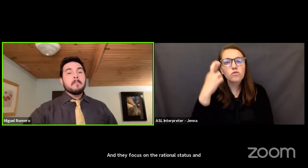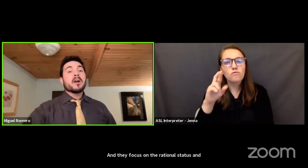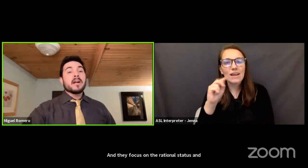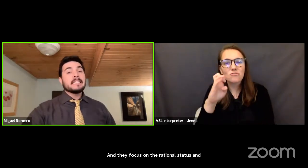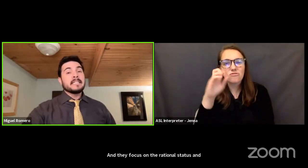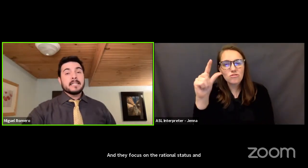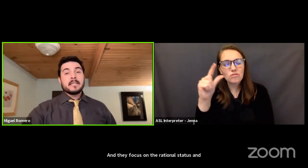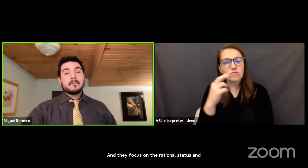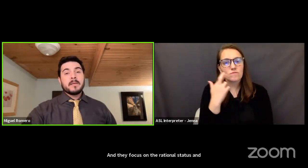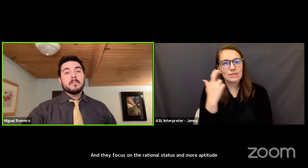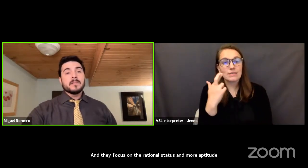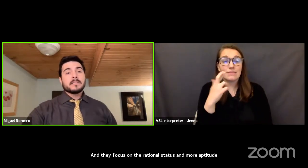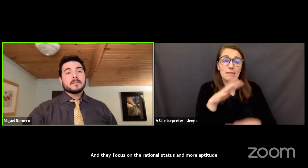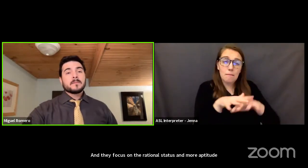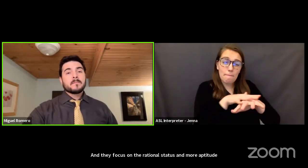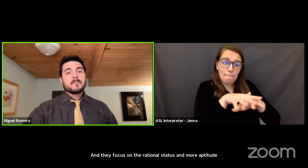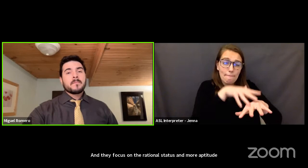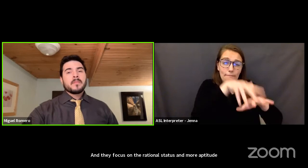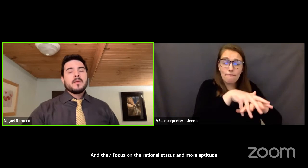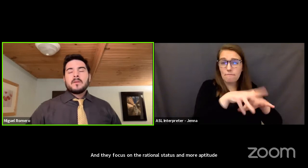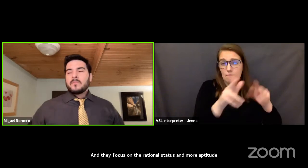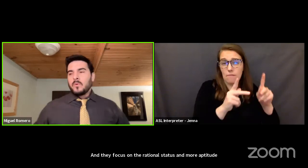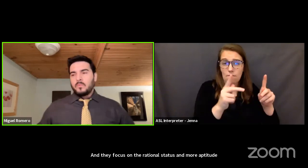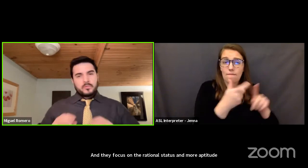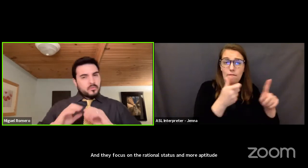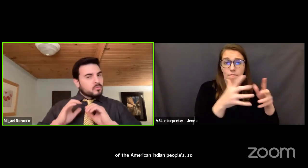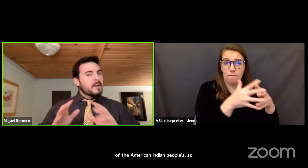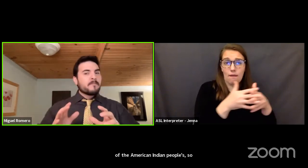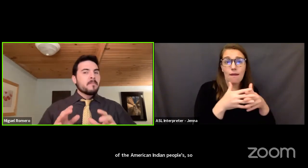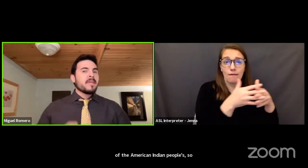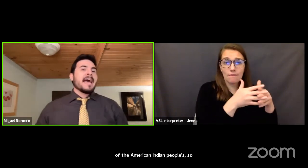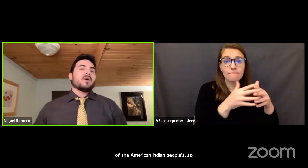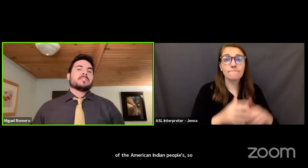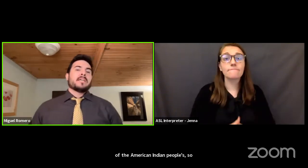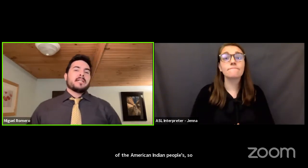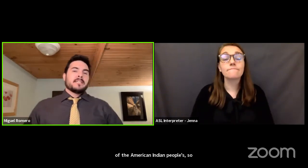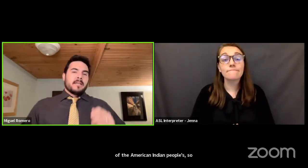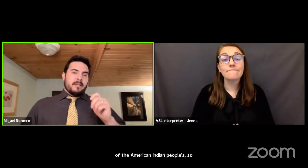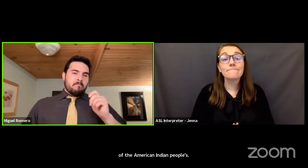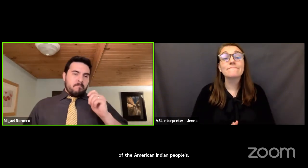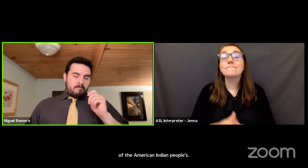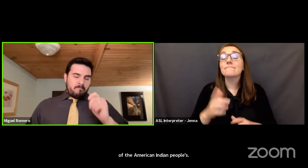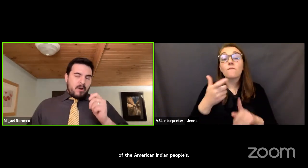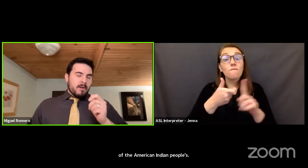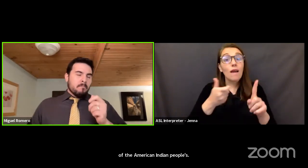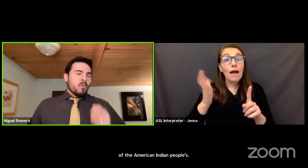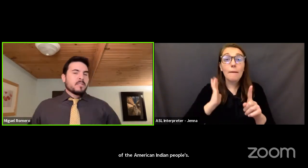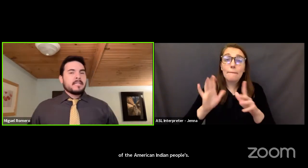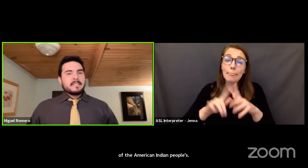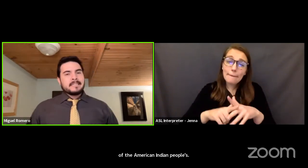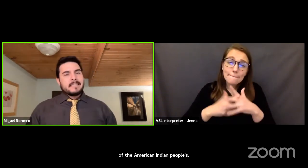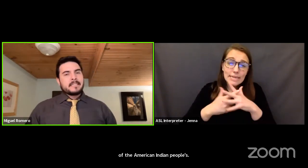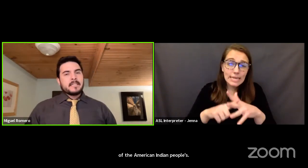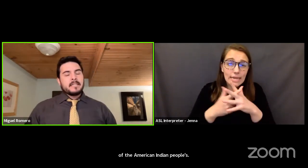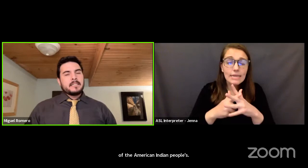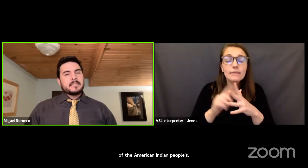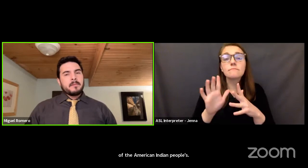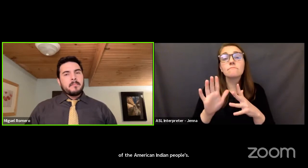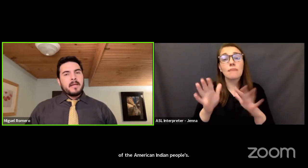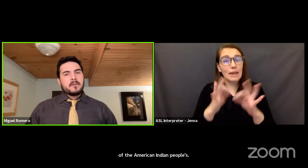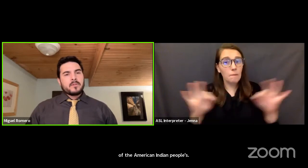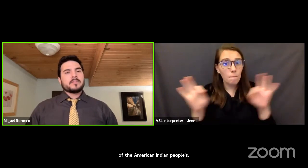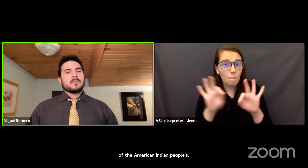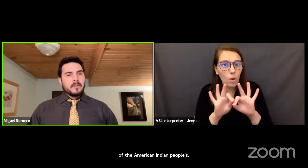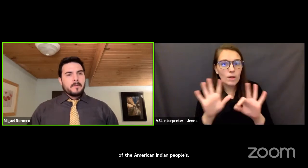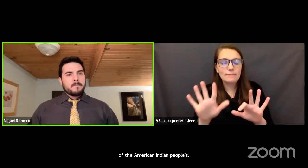aptitude of the Amerindian peoples. So straight from the outset, very important distinction needs